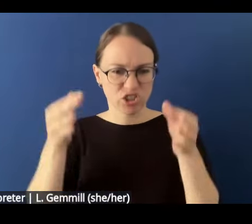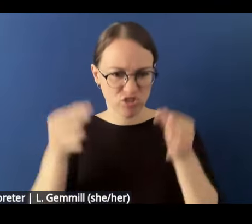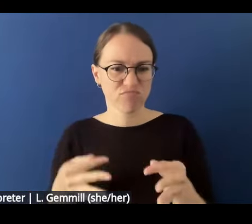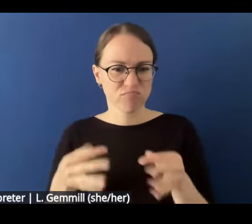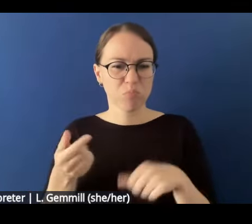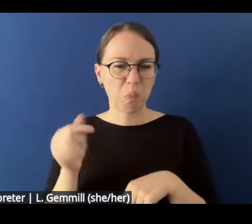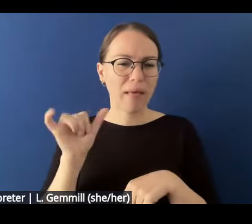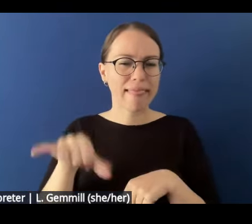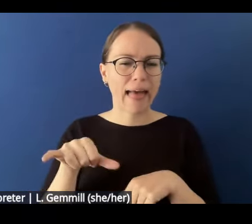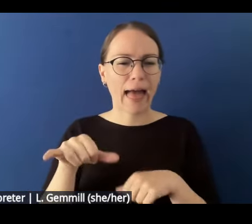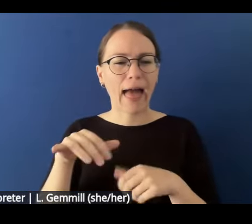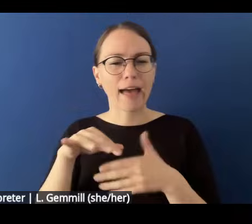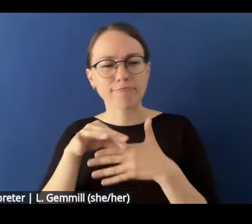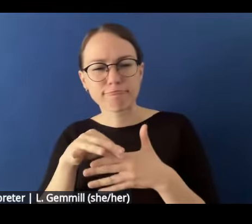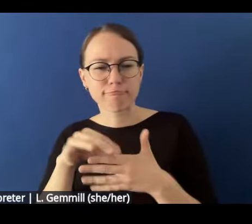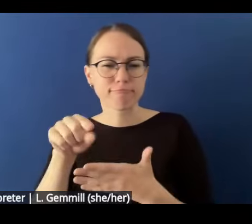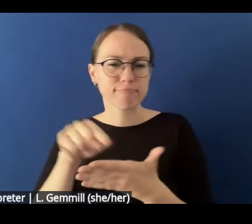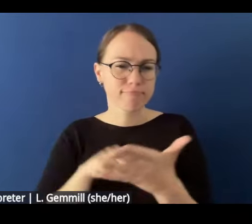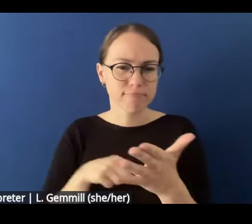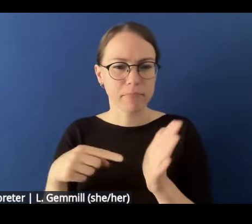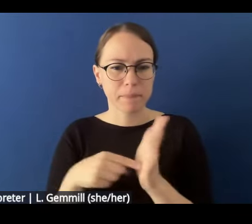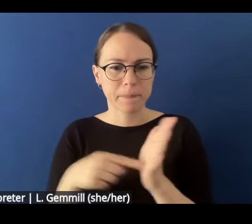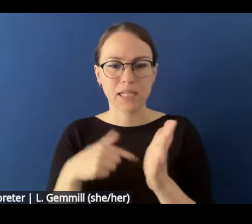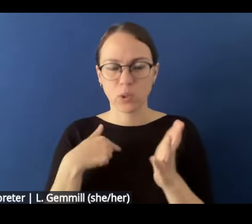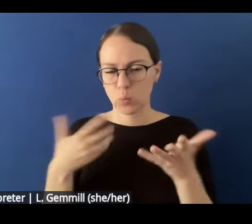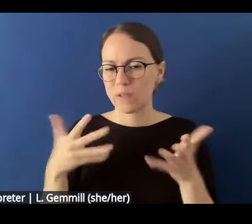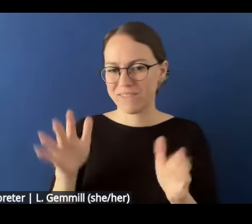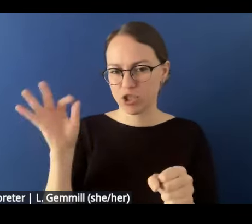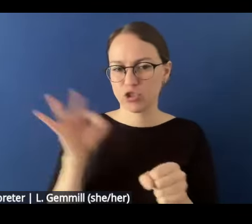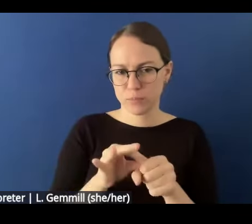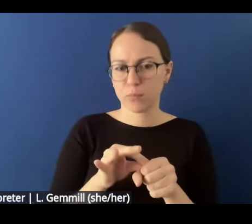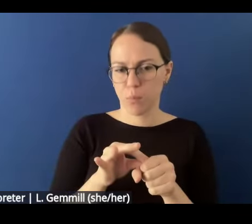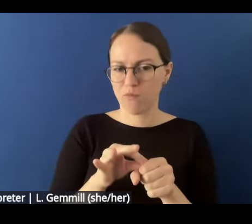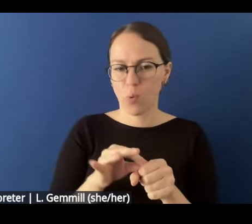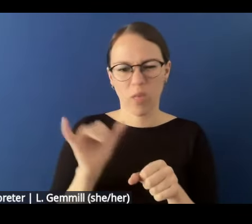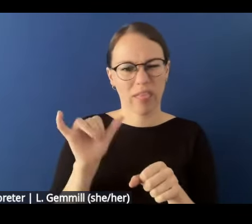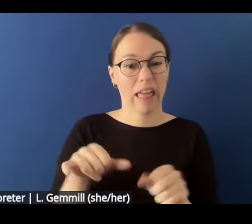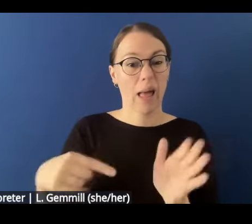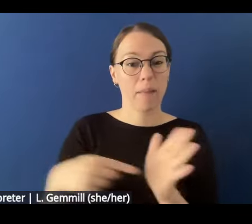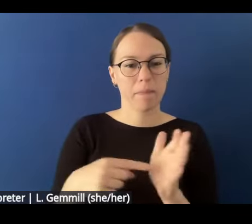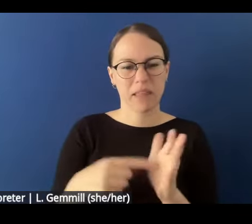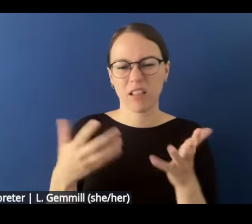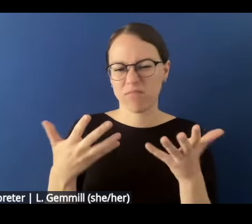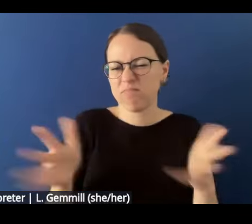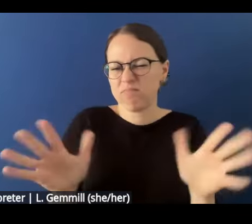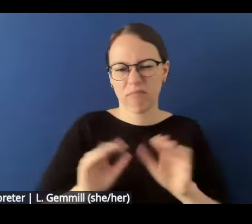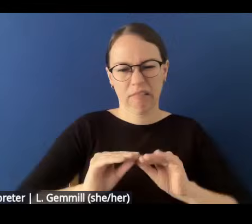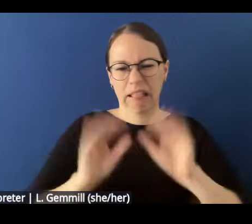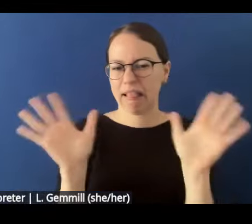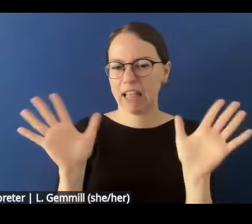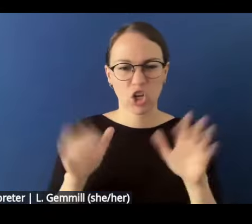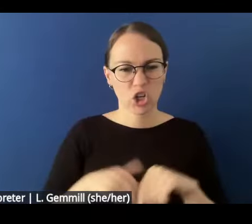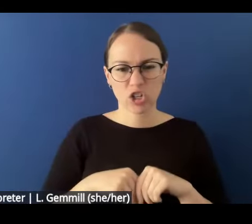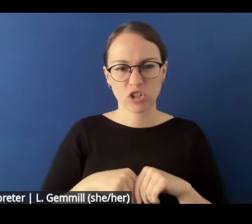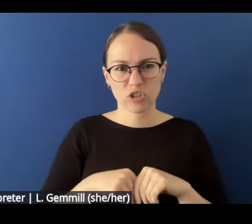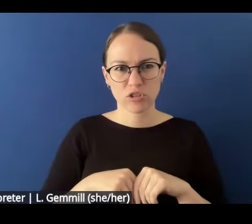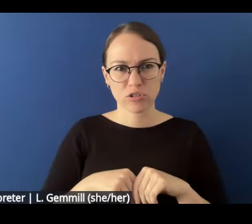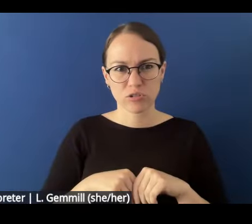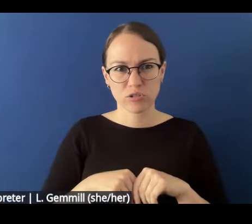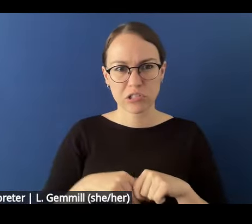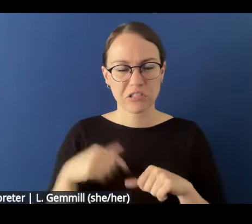a number of occasions, voted that it was sufficiently clear. And I think that this appears to be